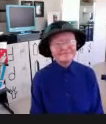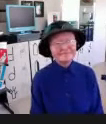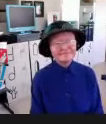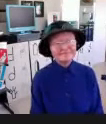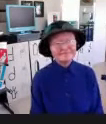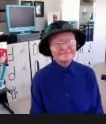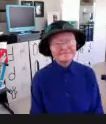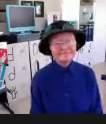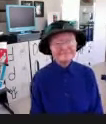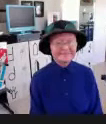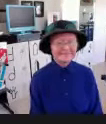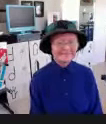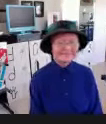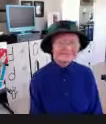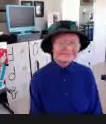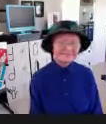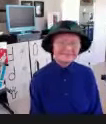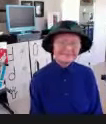Okay.